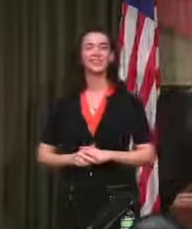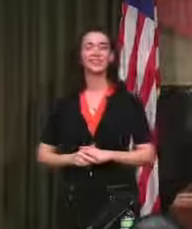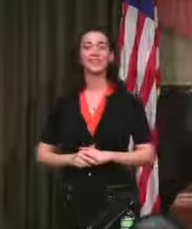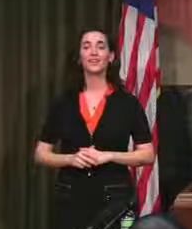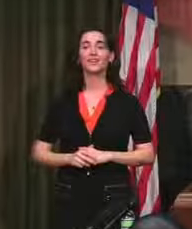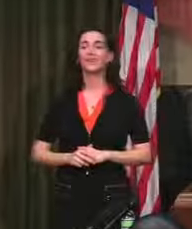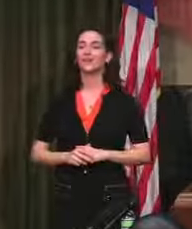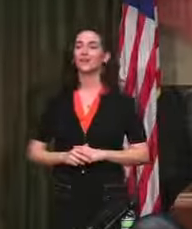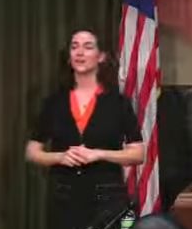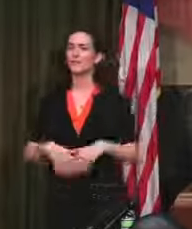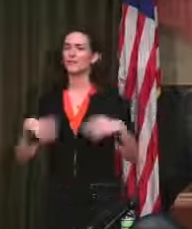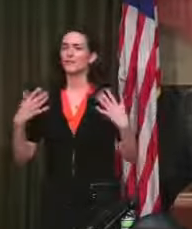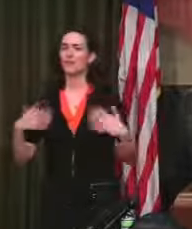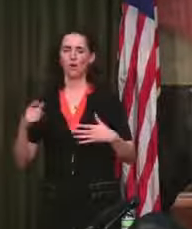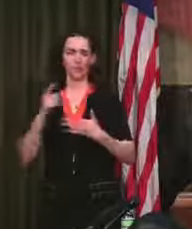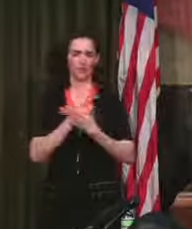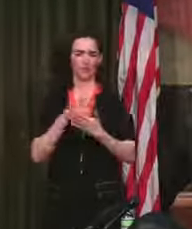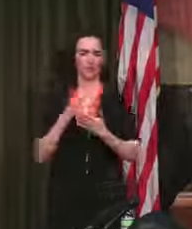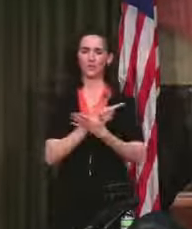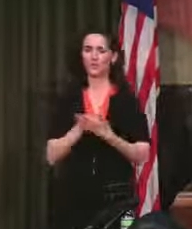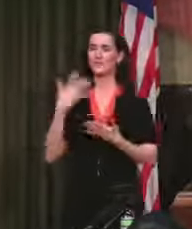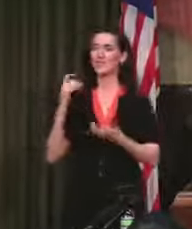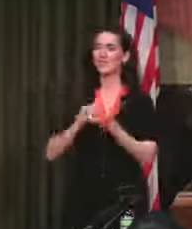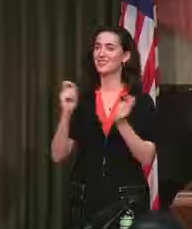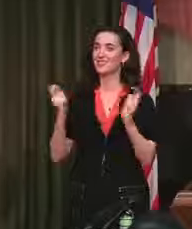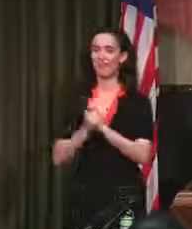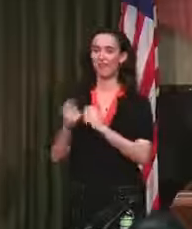Well, what a difference a couple of weeks can make, huh?